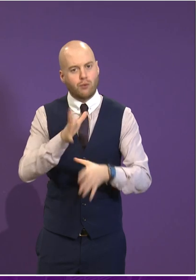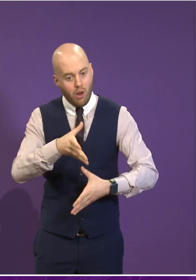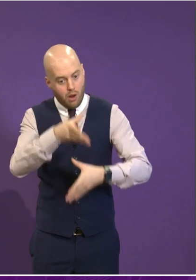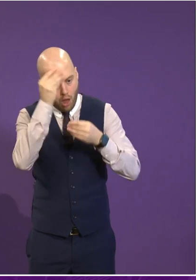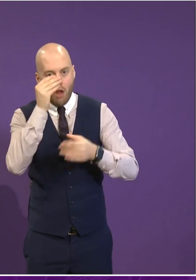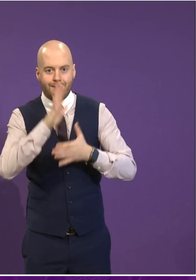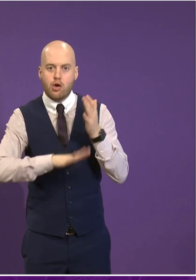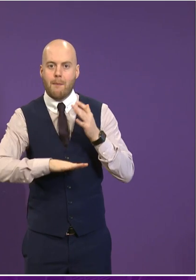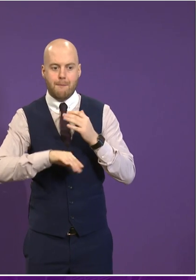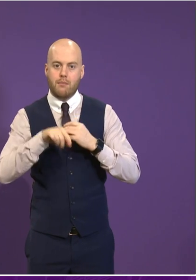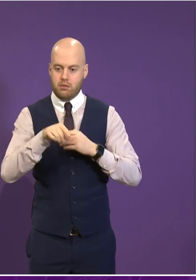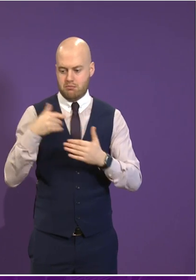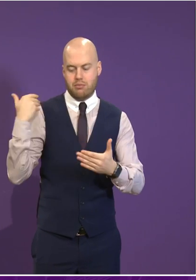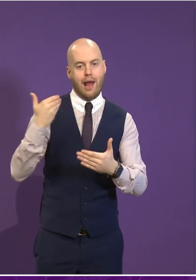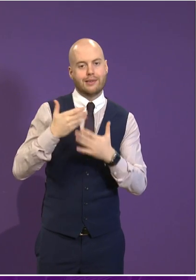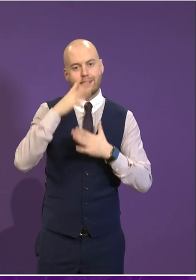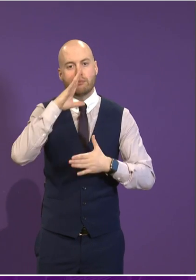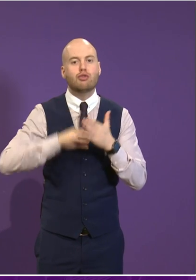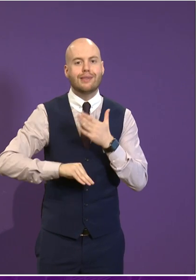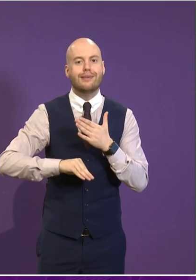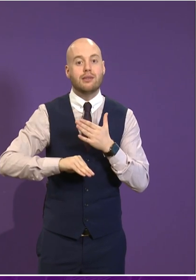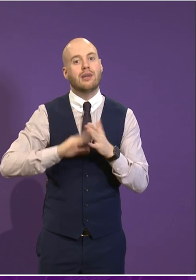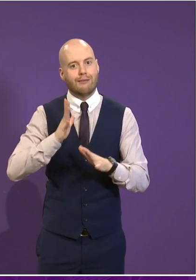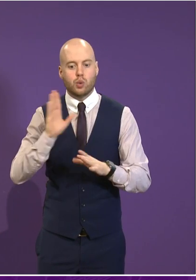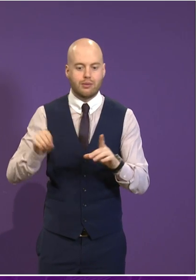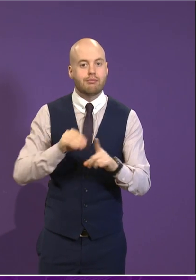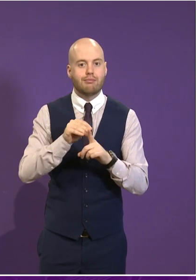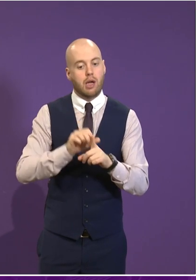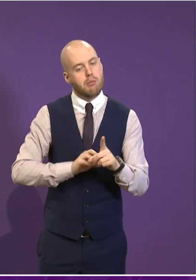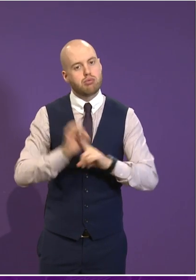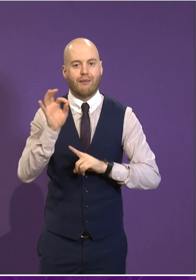the experience of doing it in the past and apply that to the future.